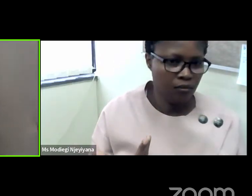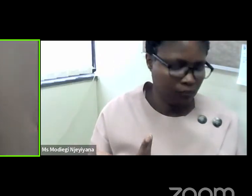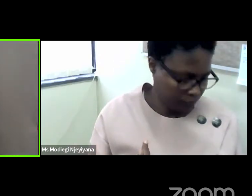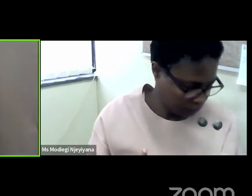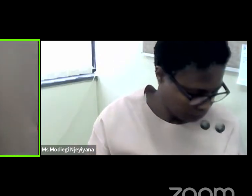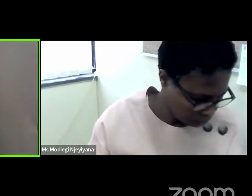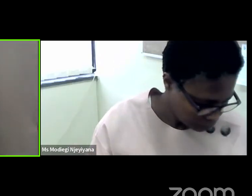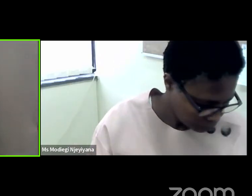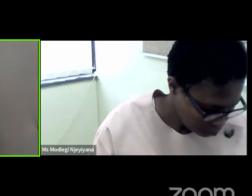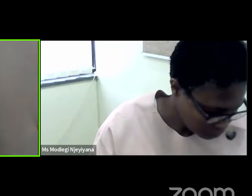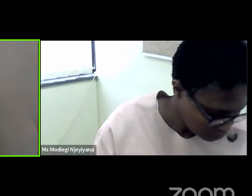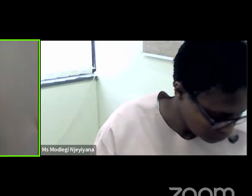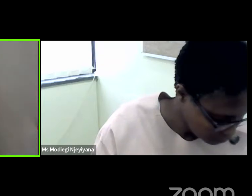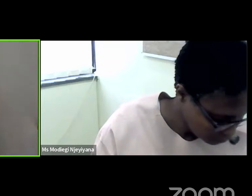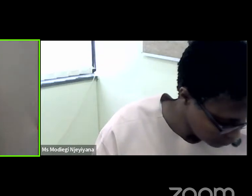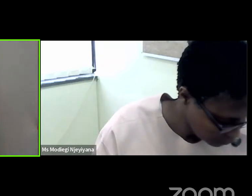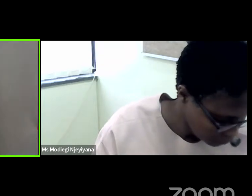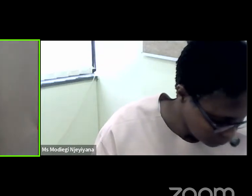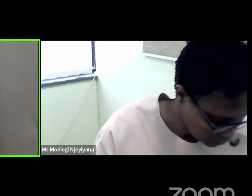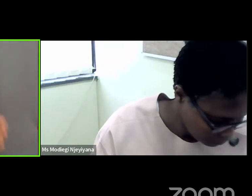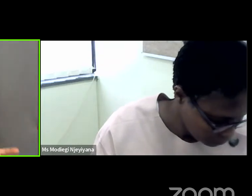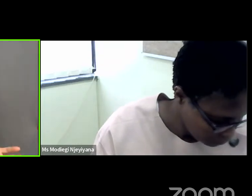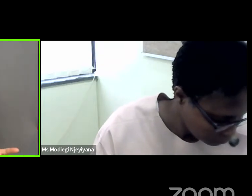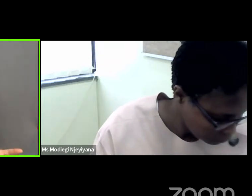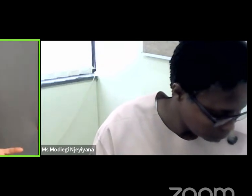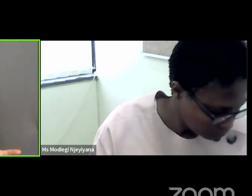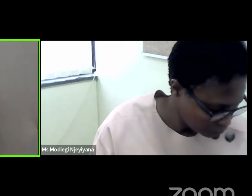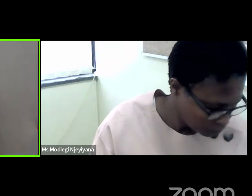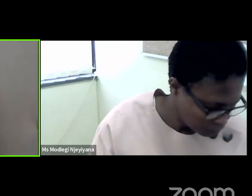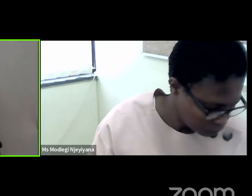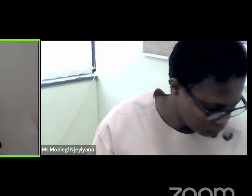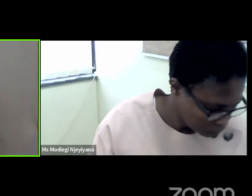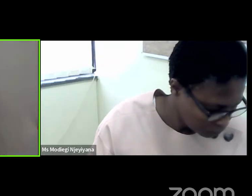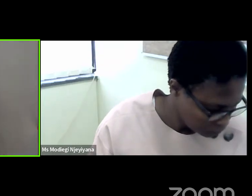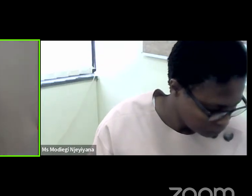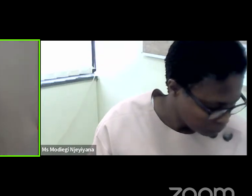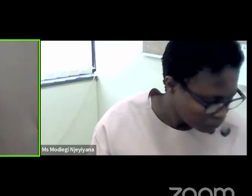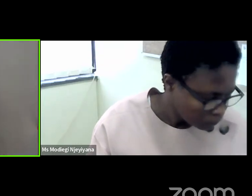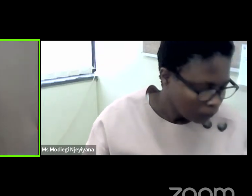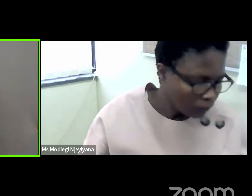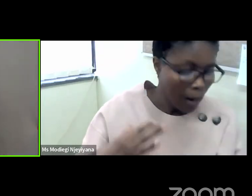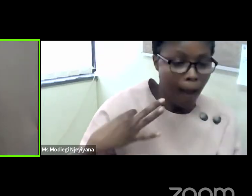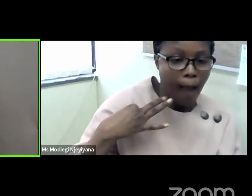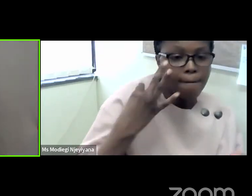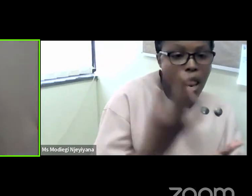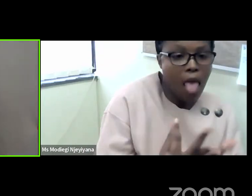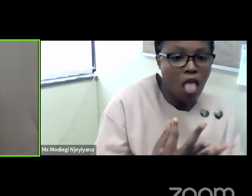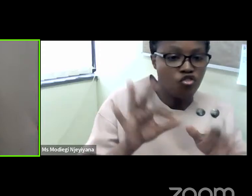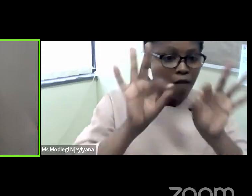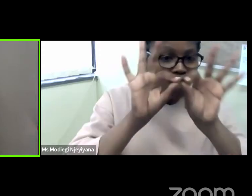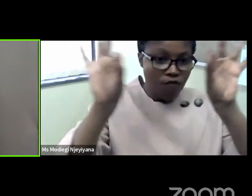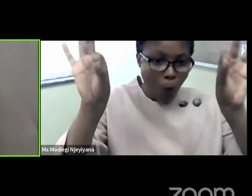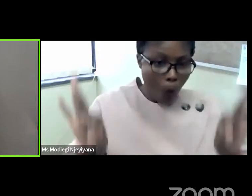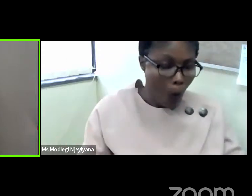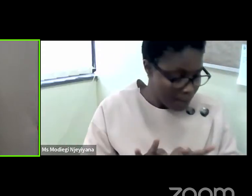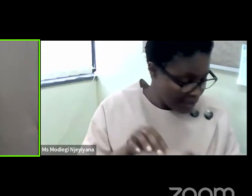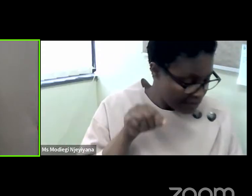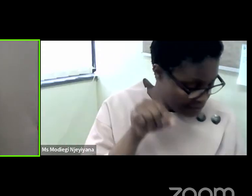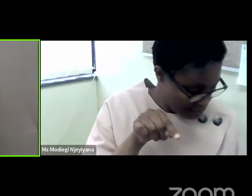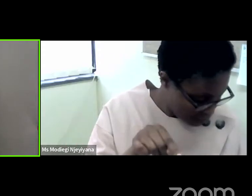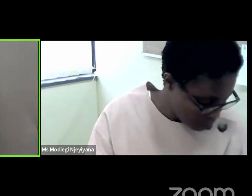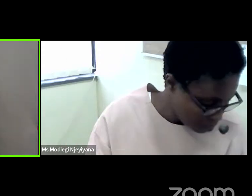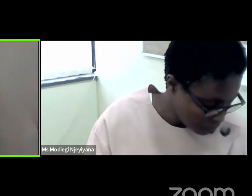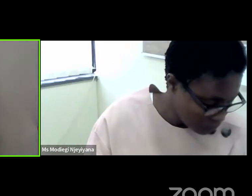video translation of the text on the website would really open up opportunities for learning for